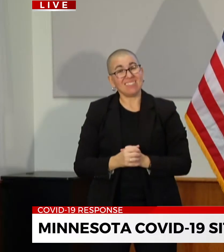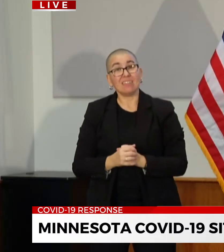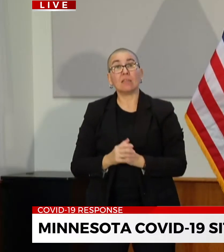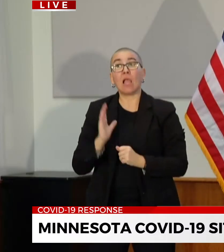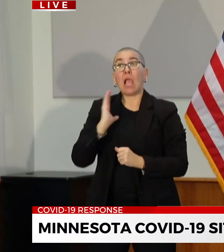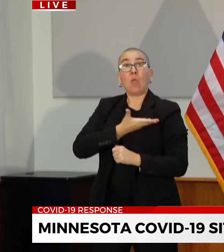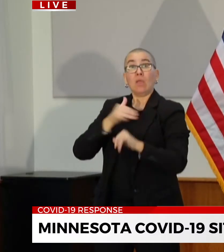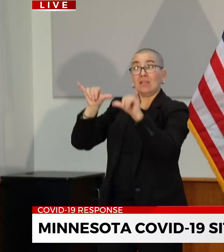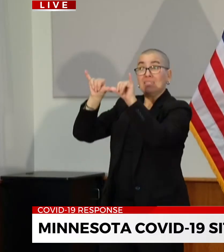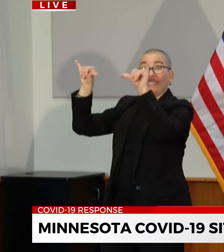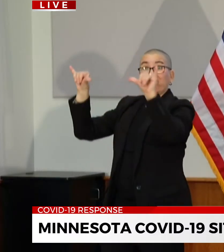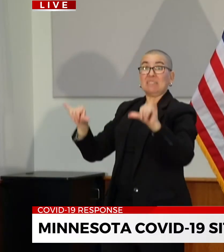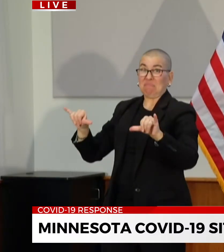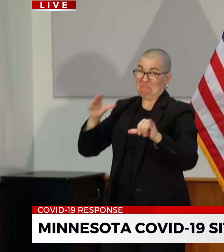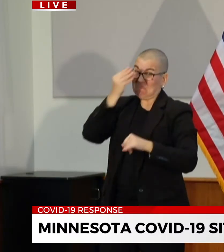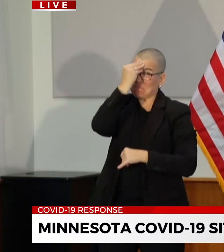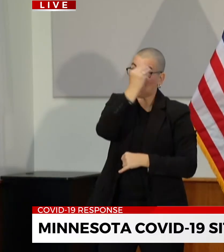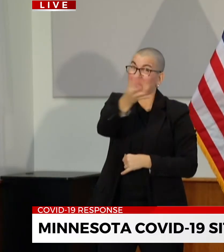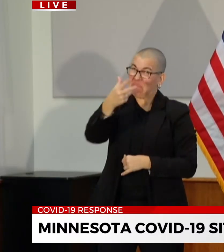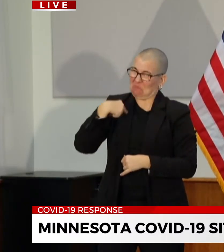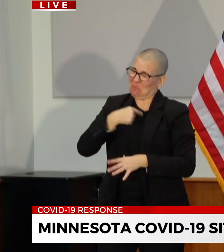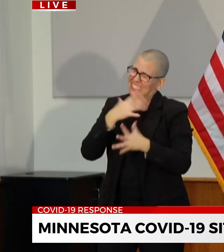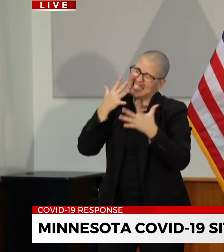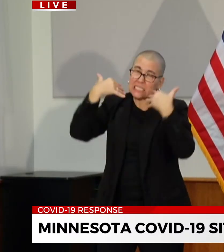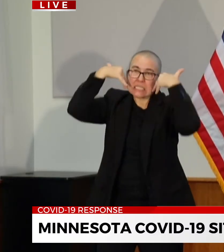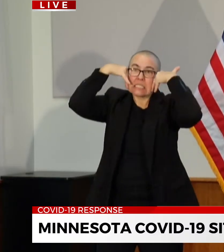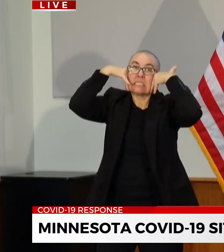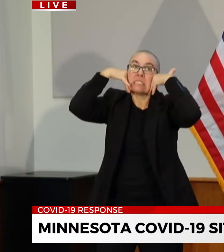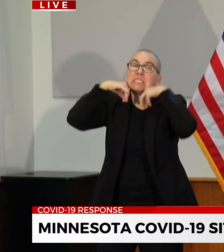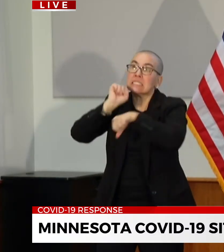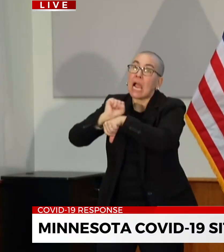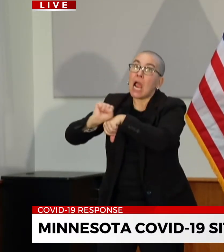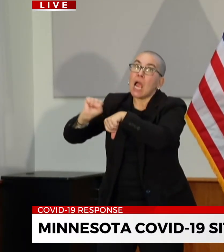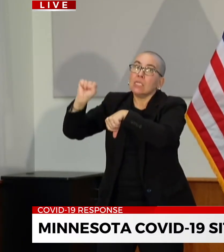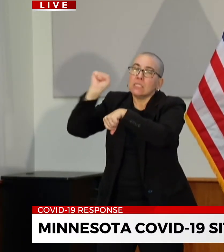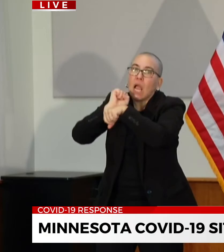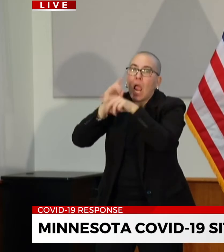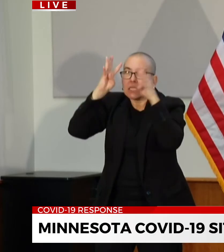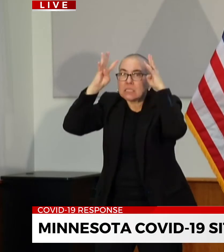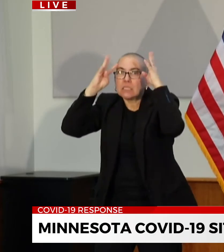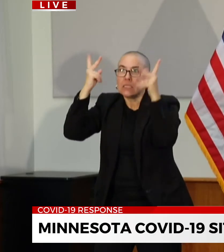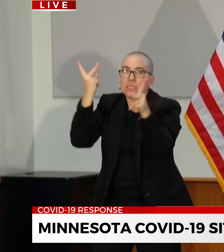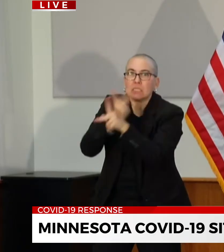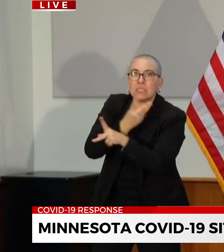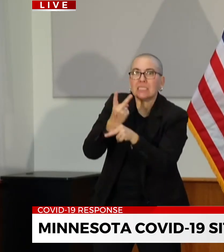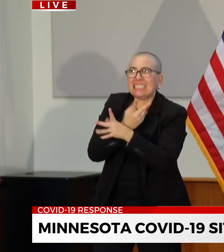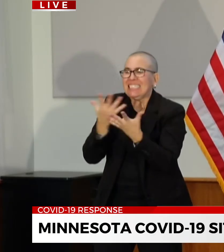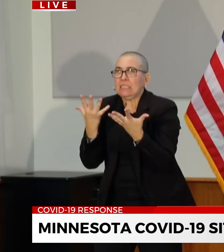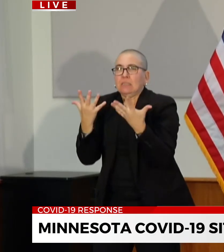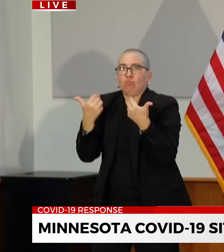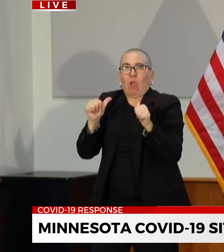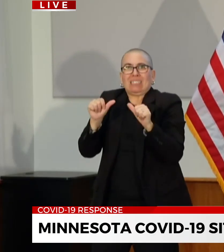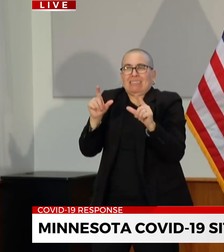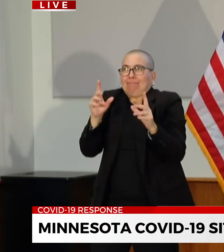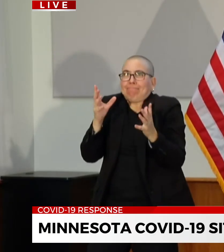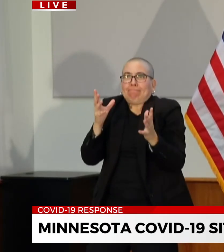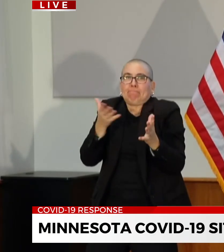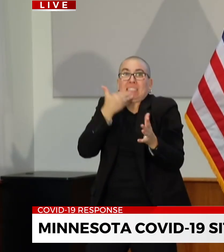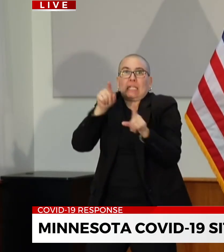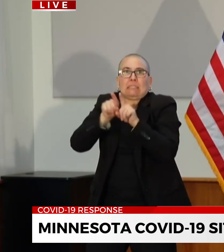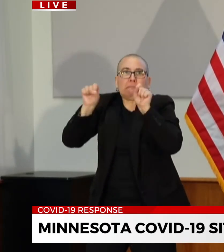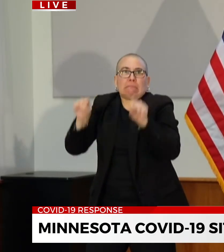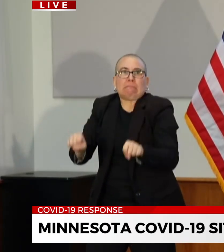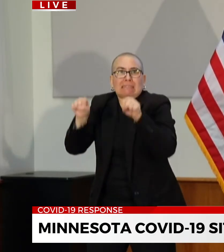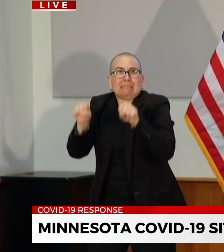working just incredibly hard to make the most of the capacity that they have. So it's not like they are ever going to run